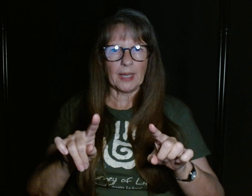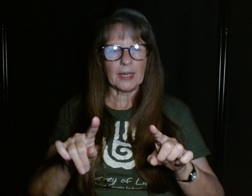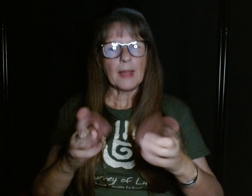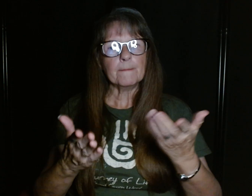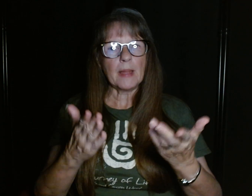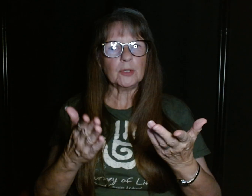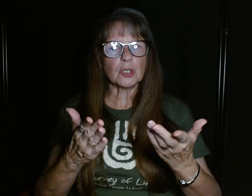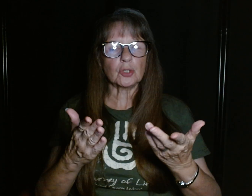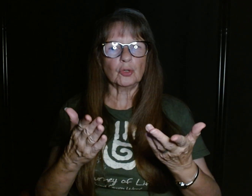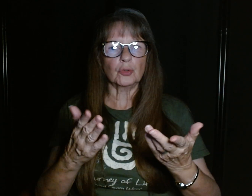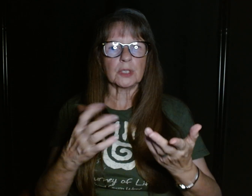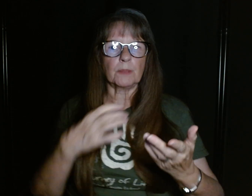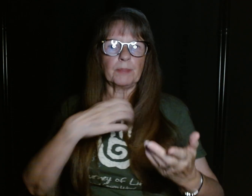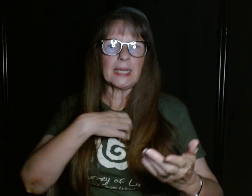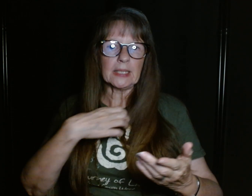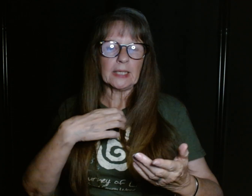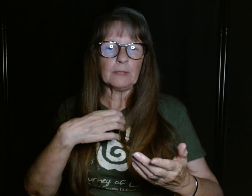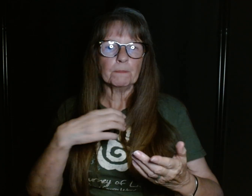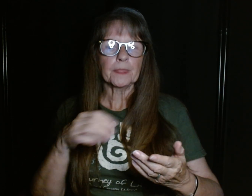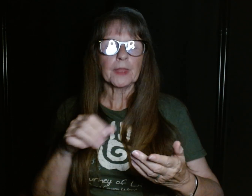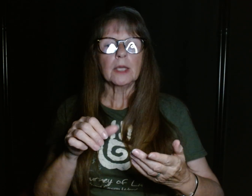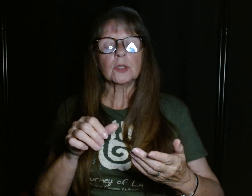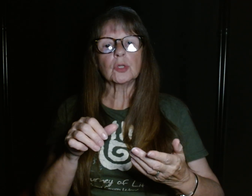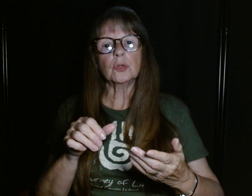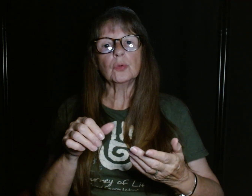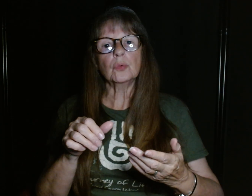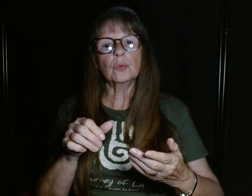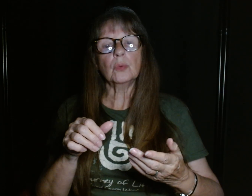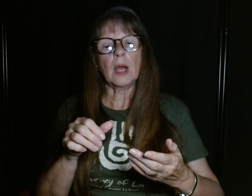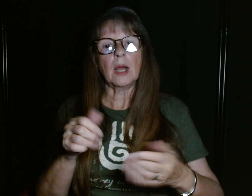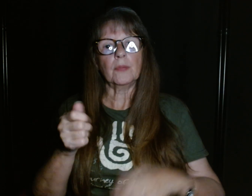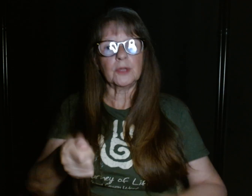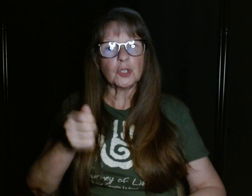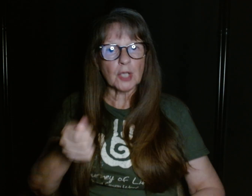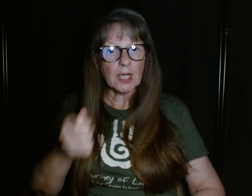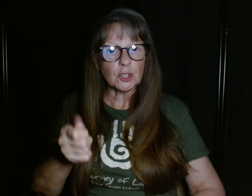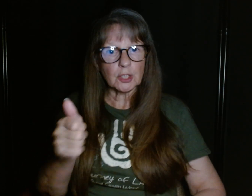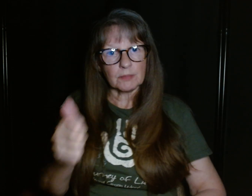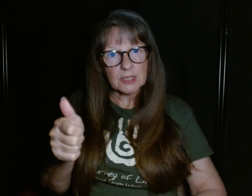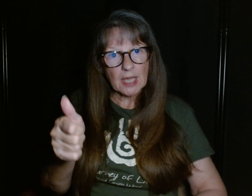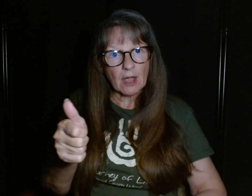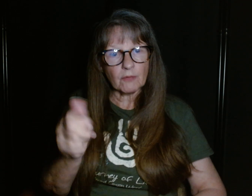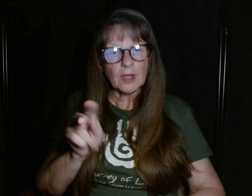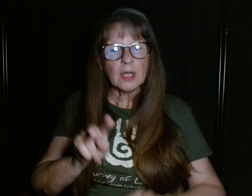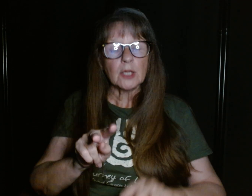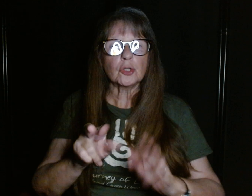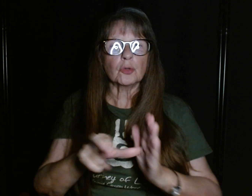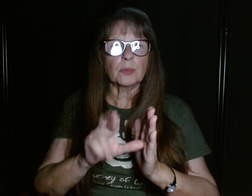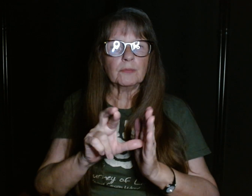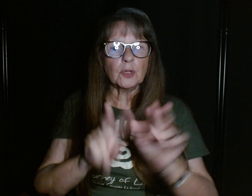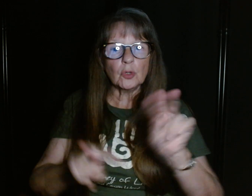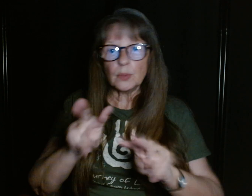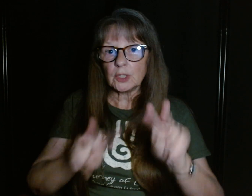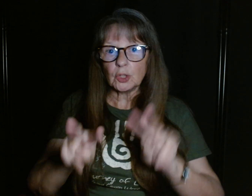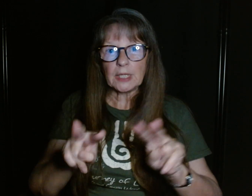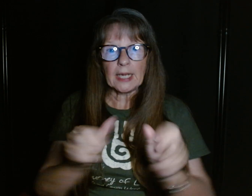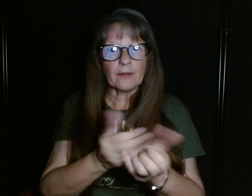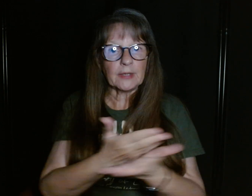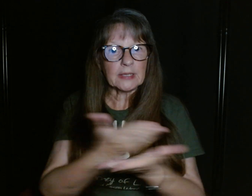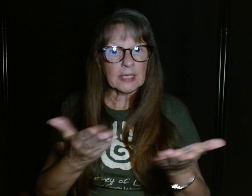but maybe you're just appealing to the judge himself to review and look at